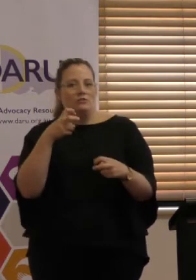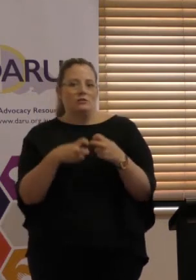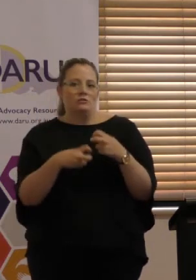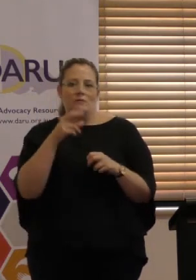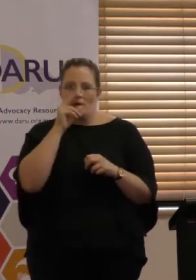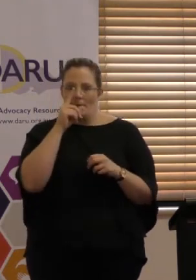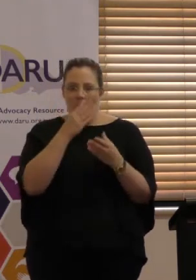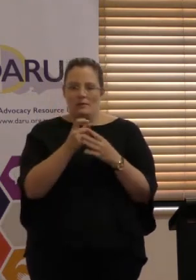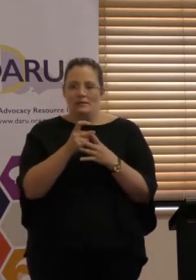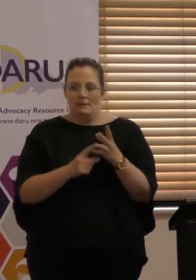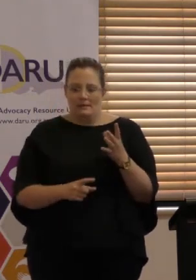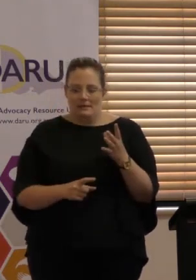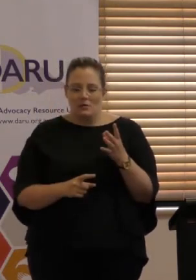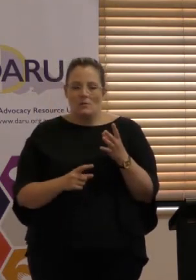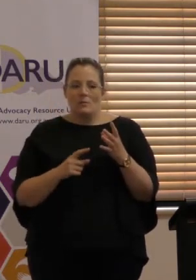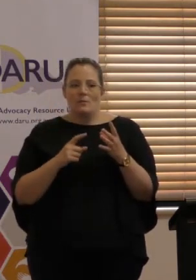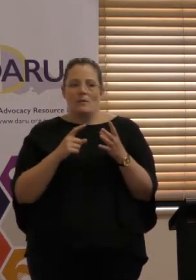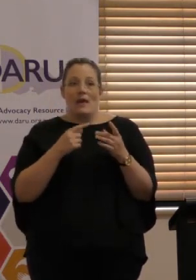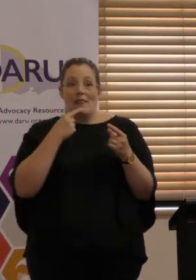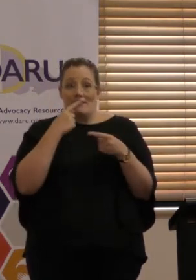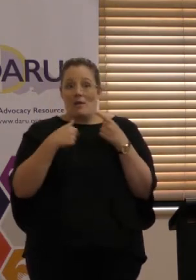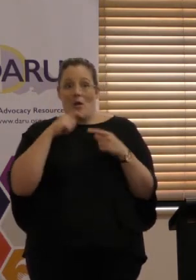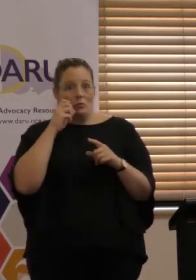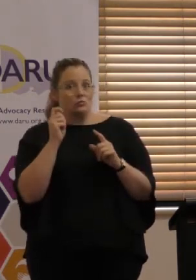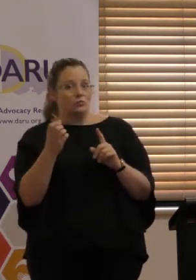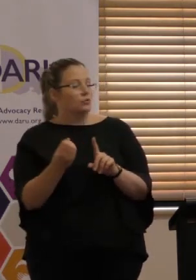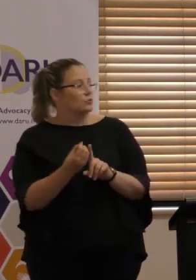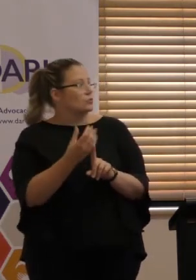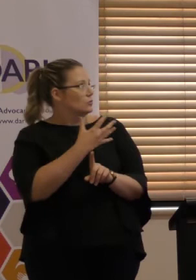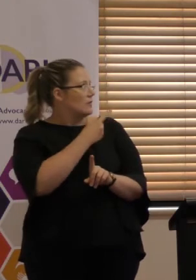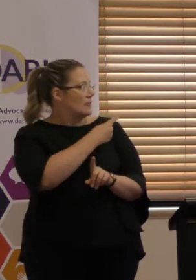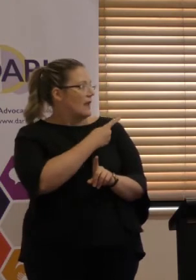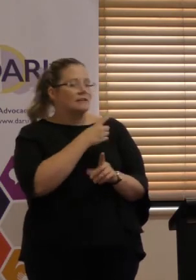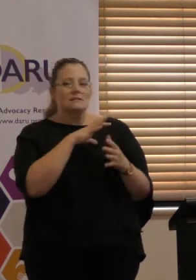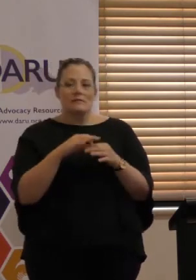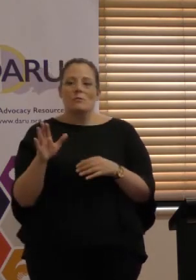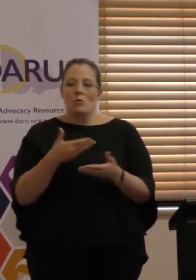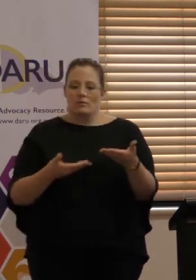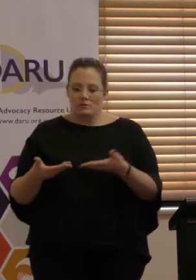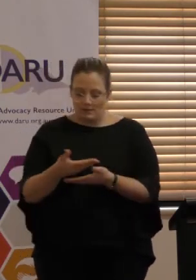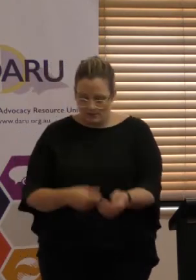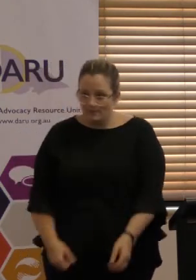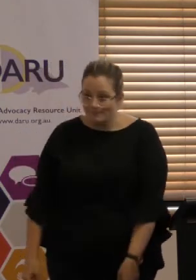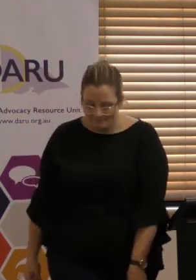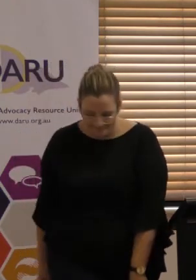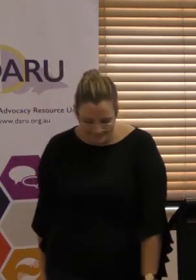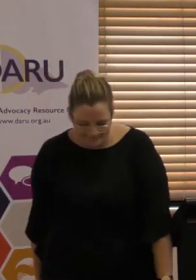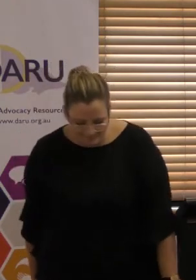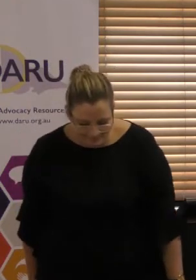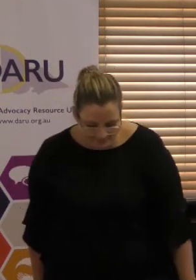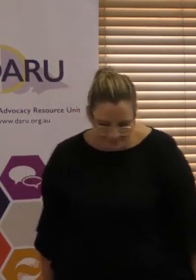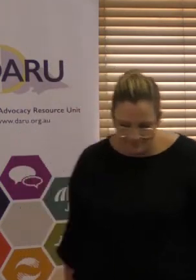disabilities. And the information that I'm about to go into comes from all of those sources.